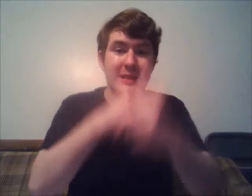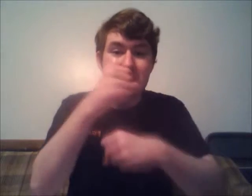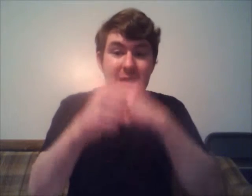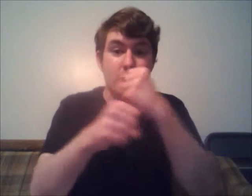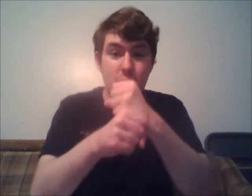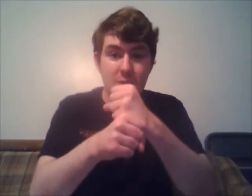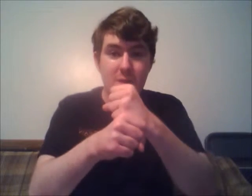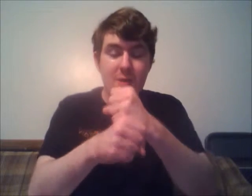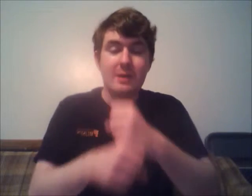year.